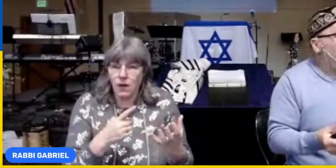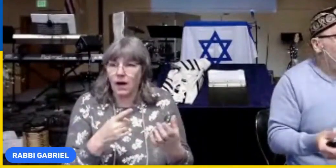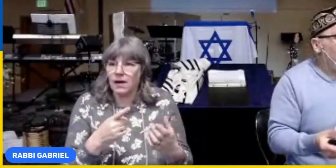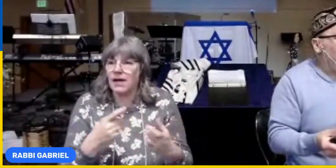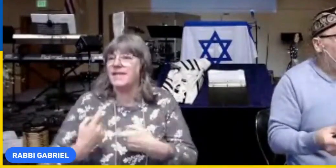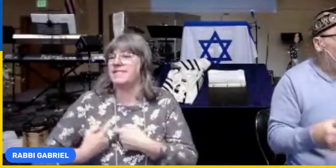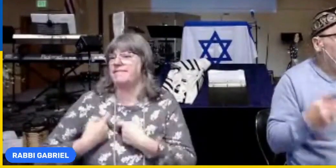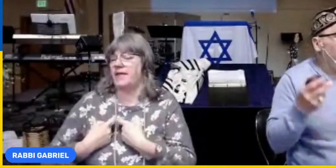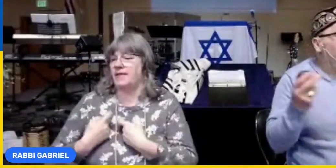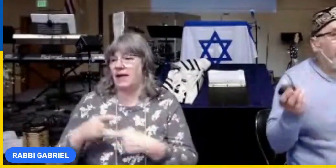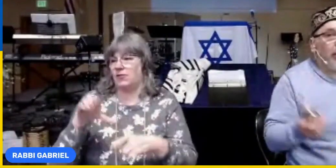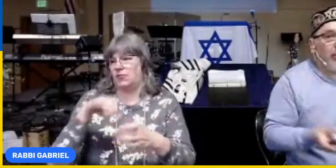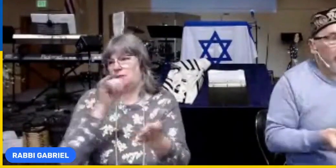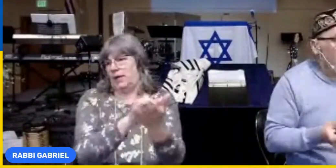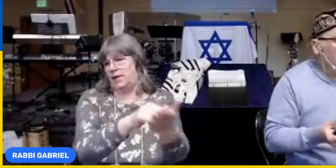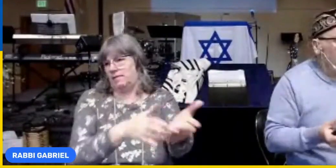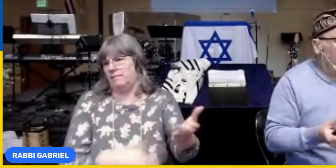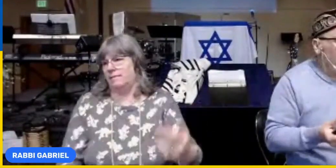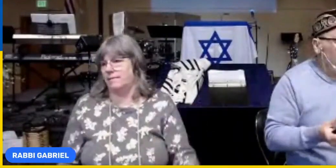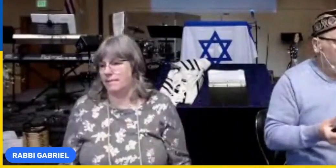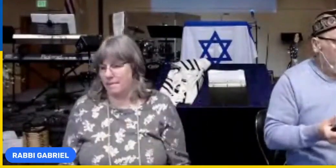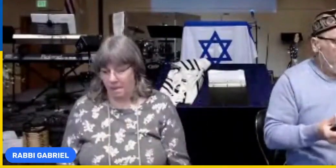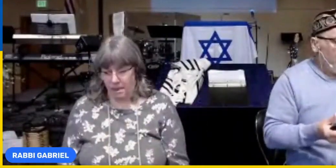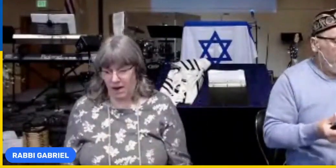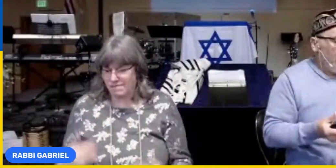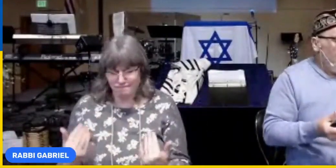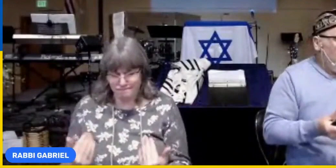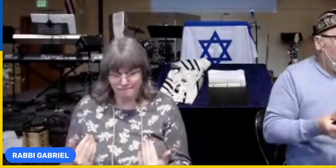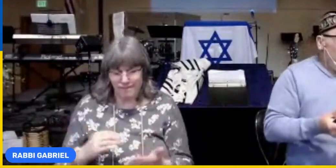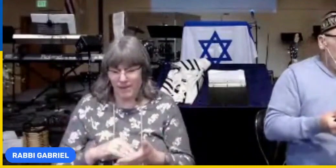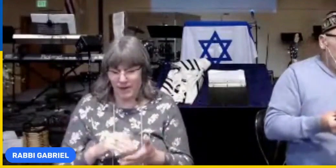sin housed inside me. Pharaoh.